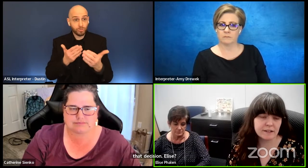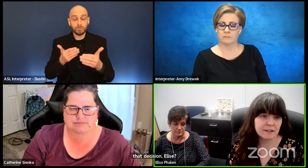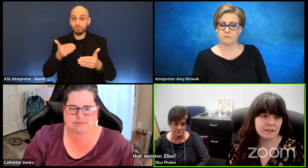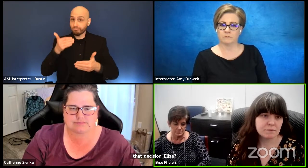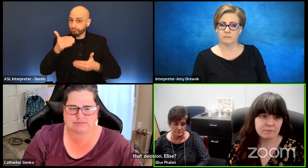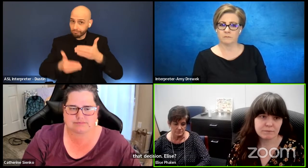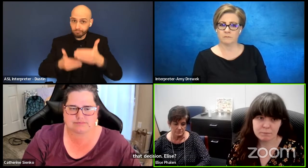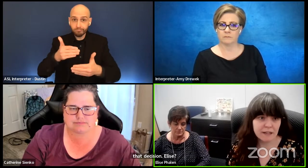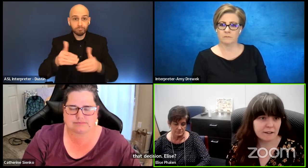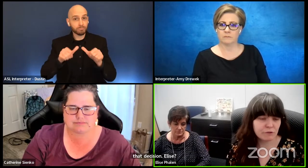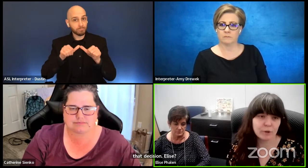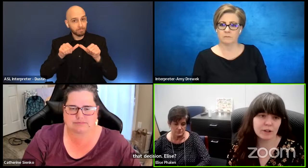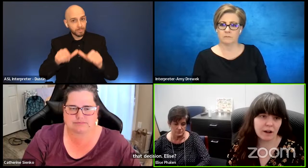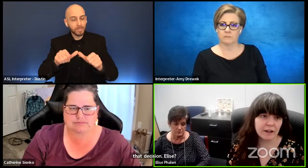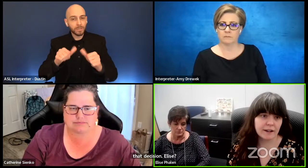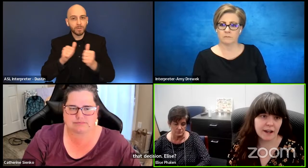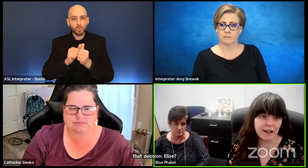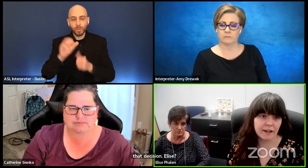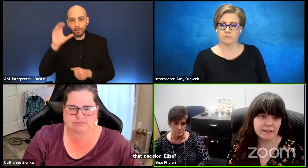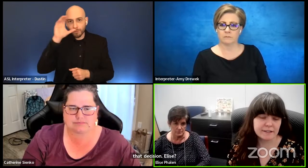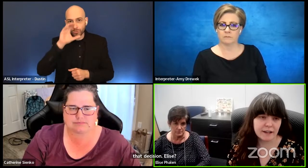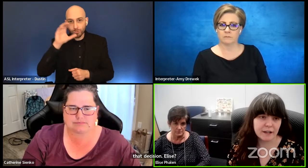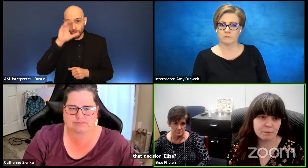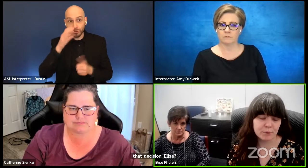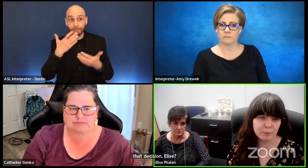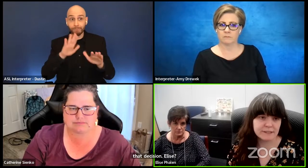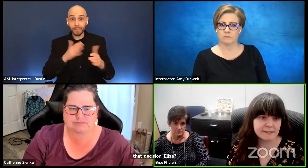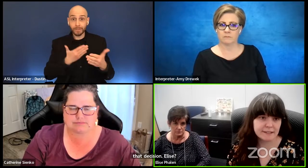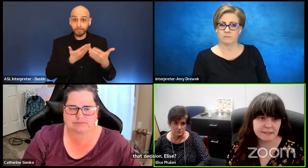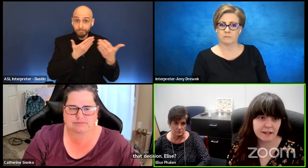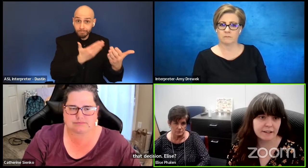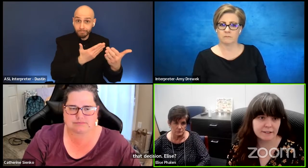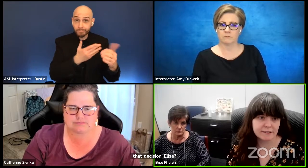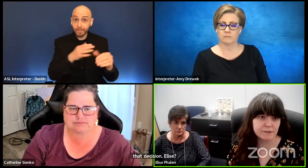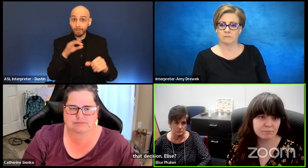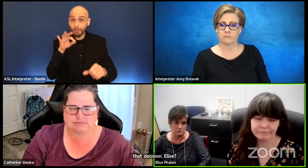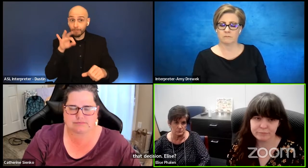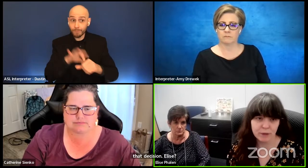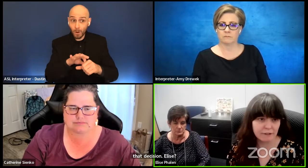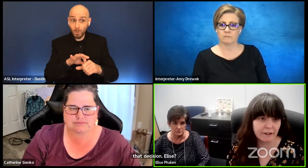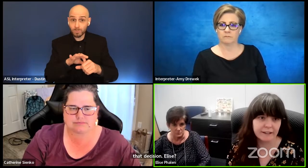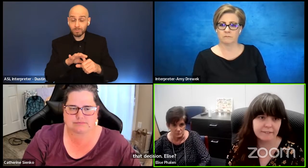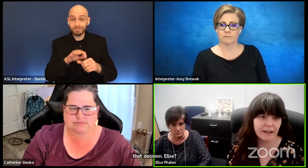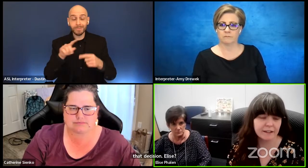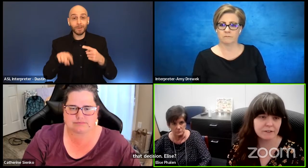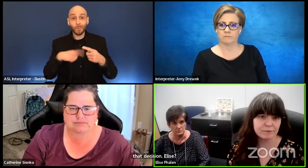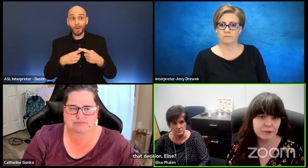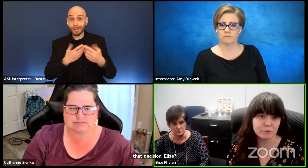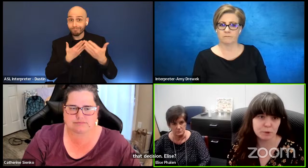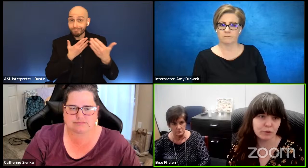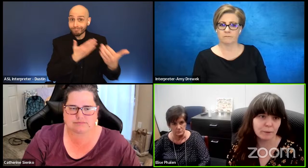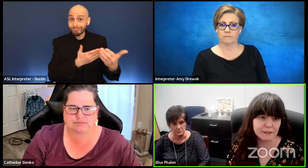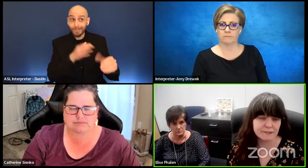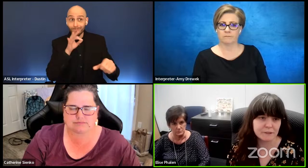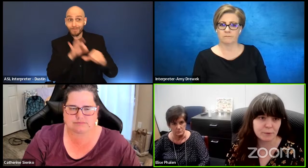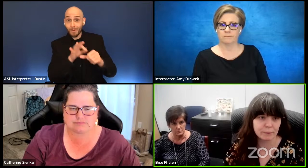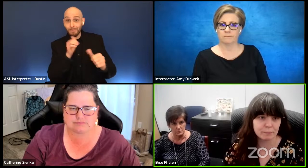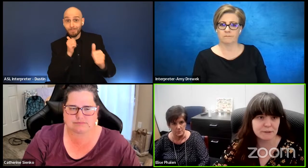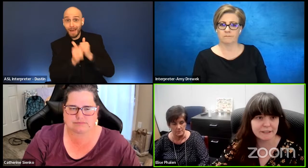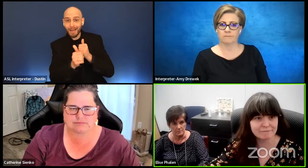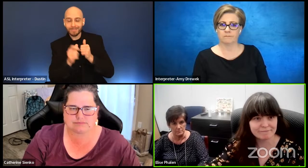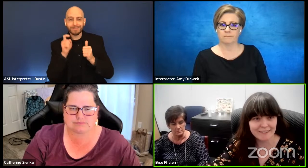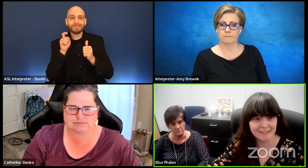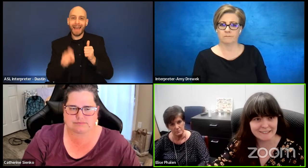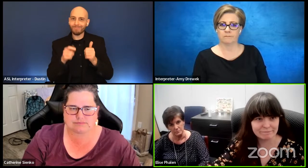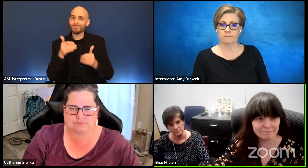was made and voted on. And once that's done and it's ratified, then you have to move forward. So that's what